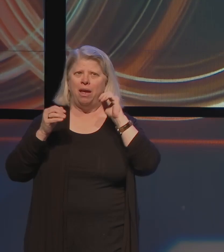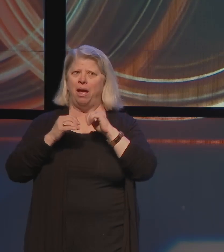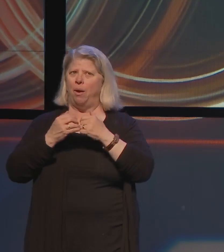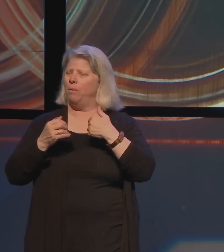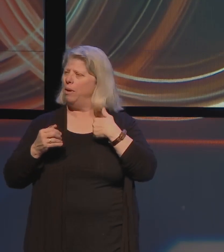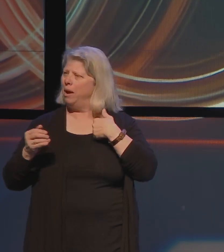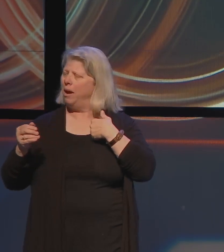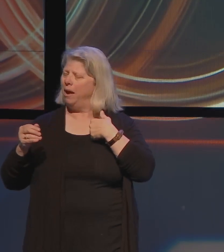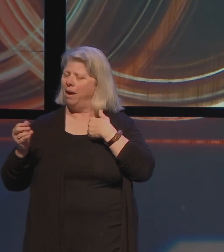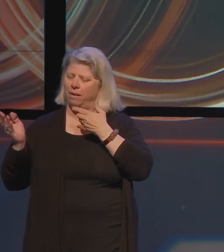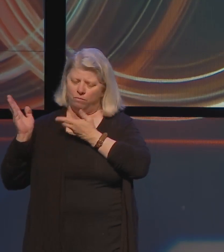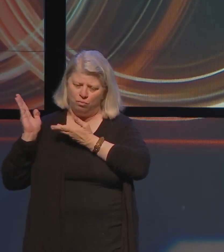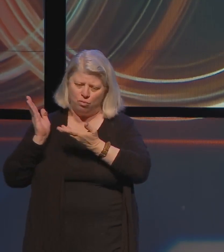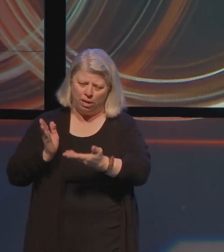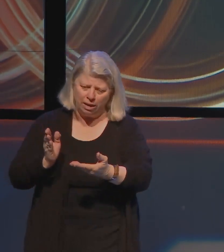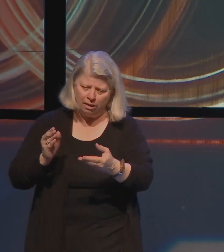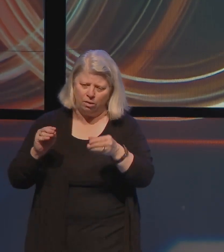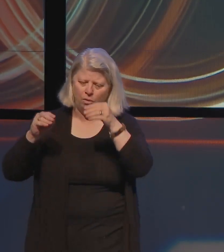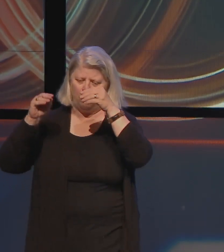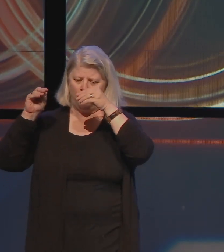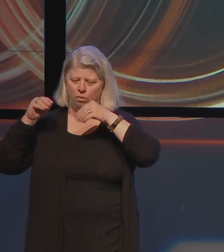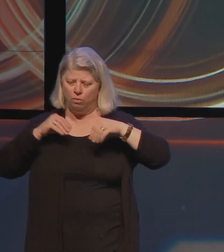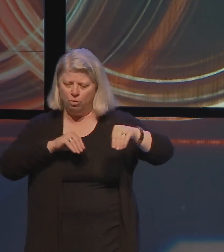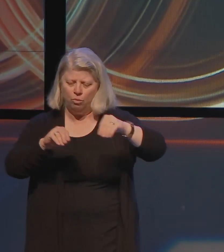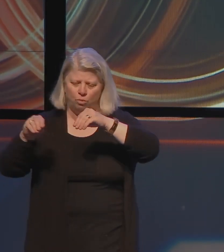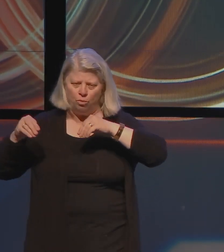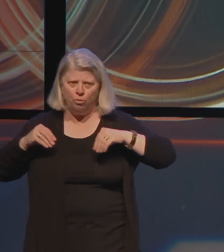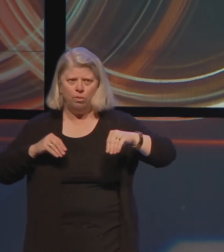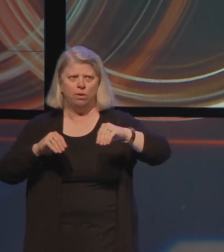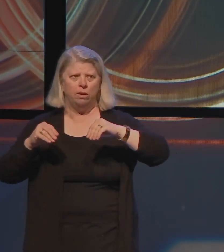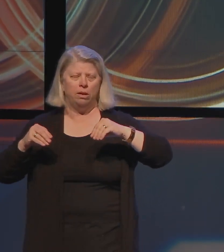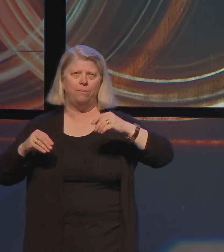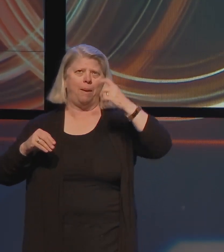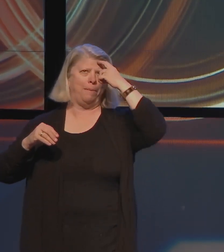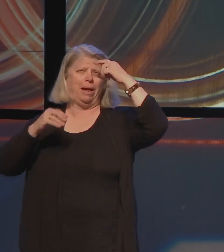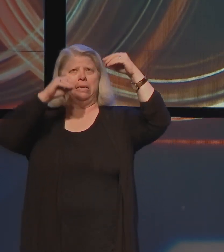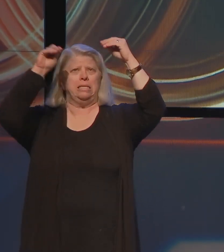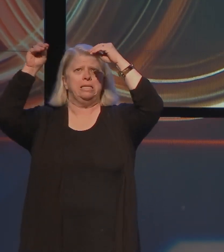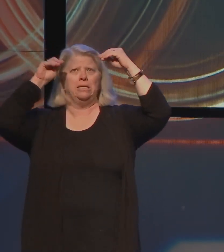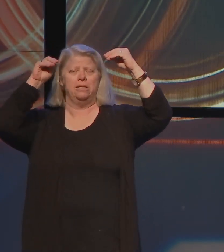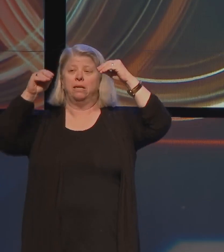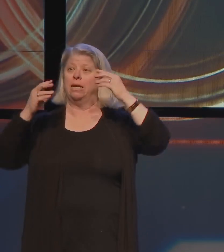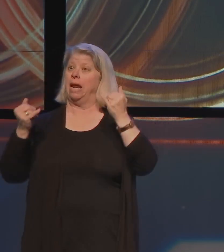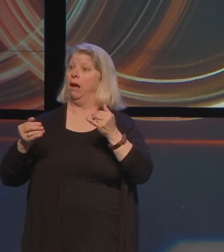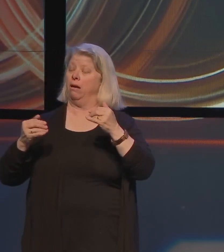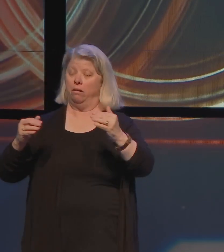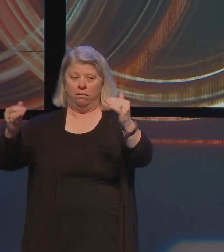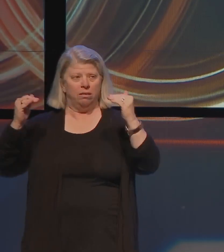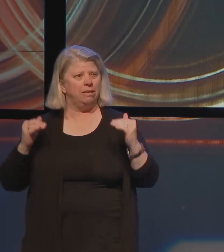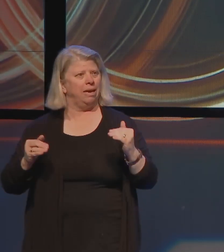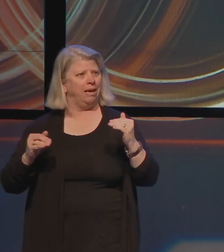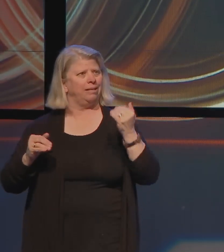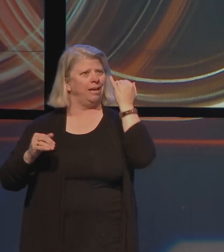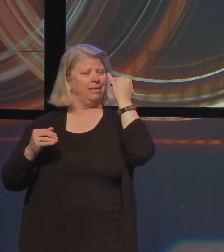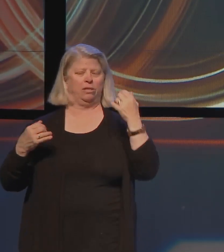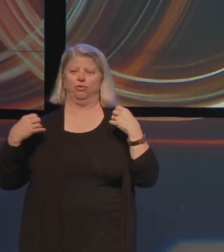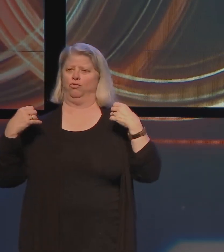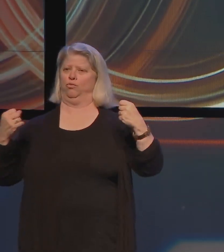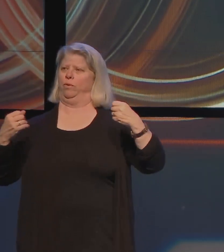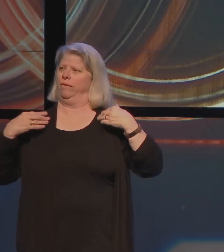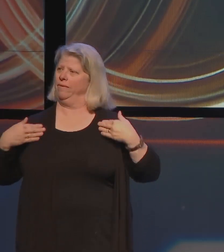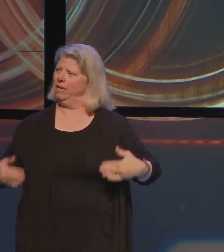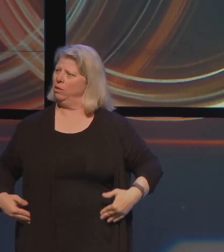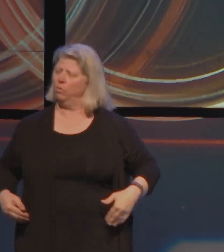I bring movement through the lens of my mind? Well, now let's talk about like strength or